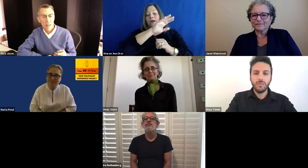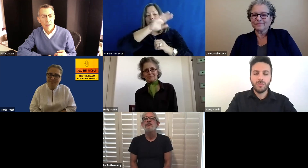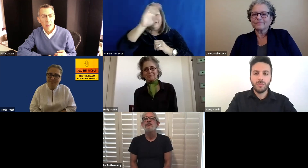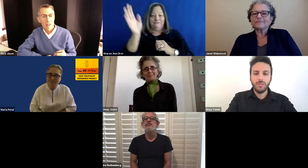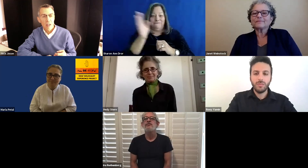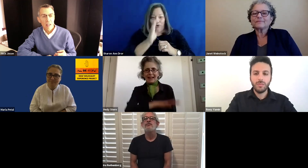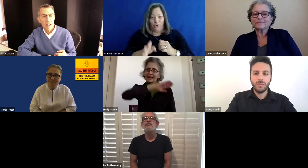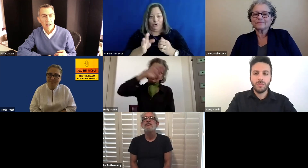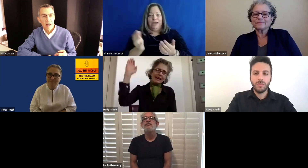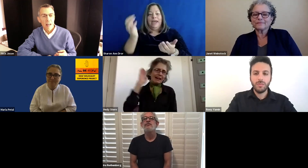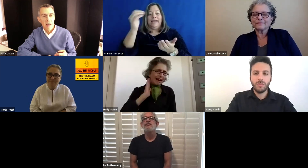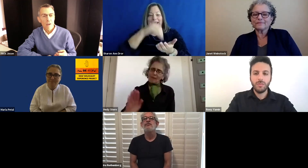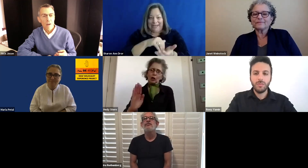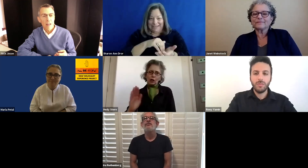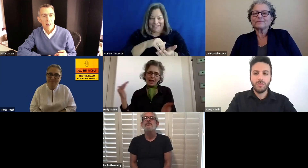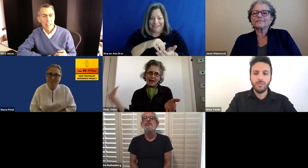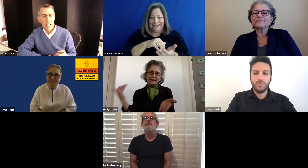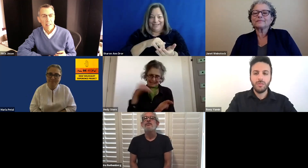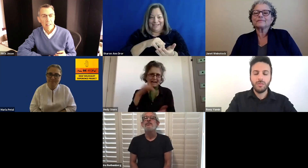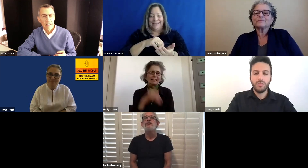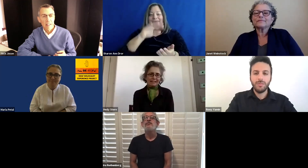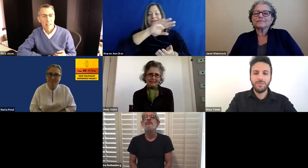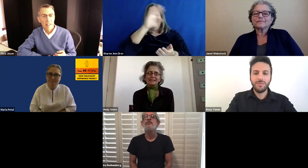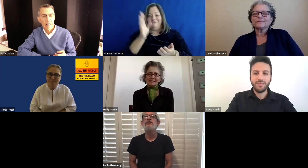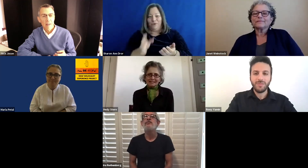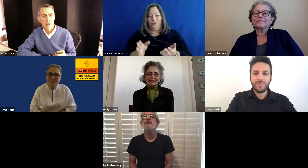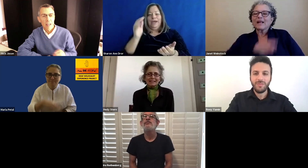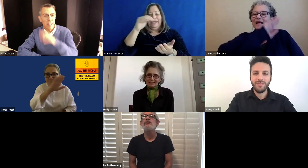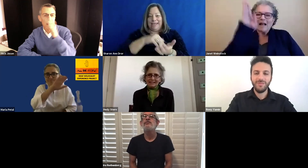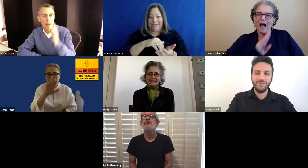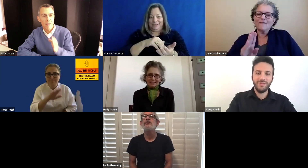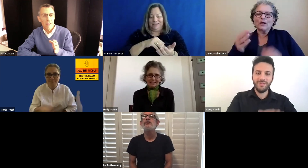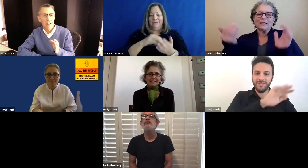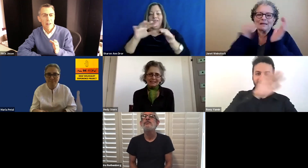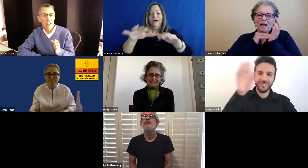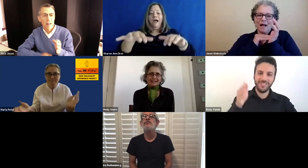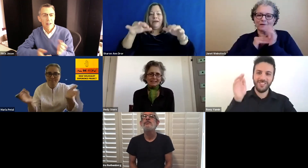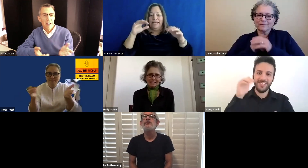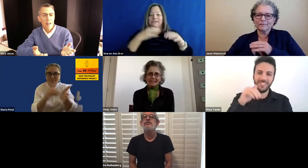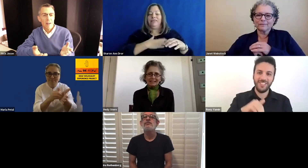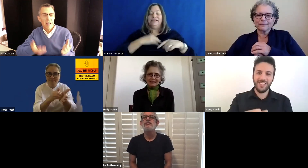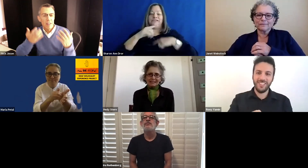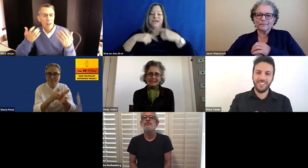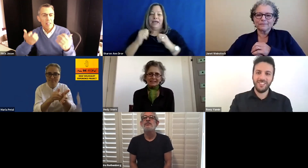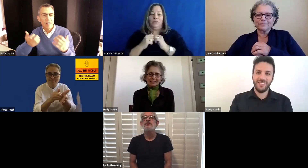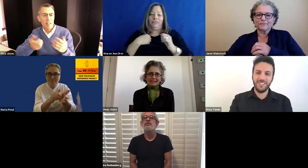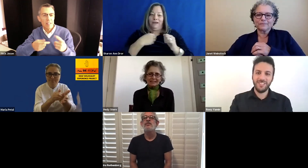how to sign never again. Never again. Never. Okay, in the audience, let's sign